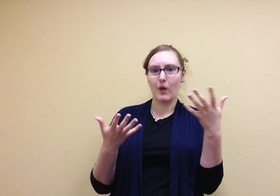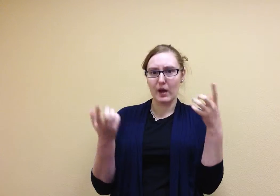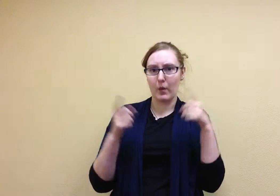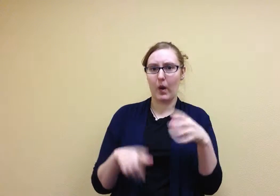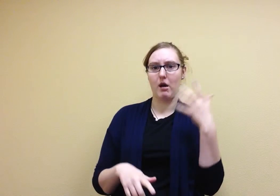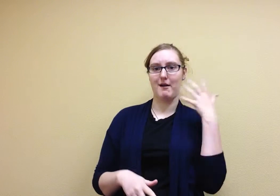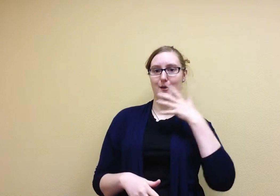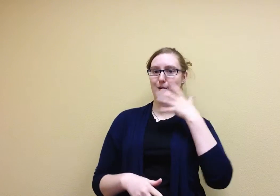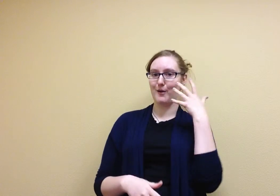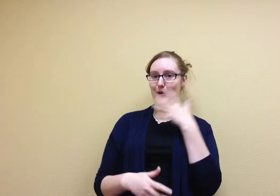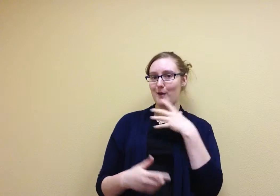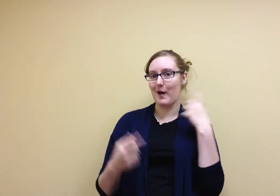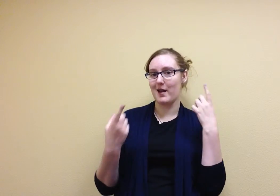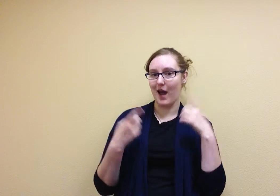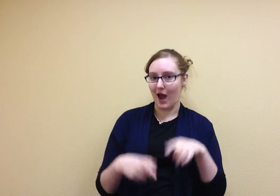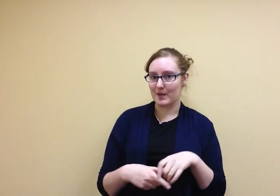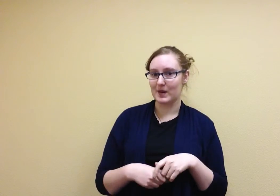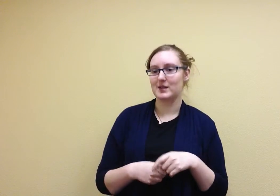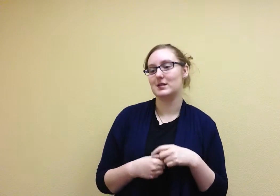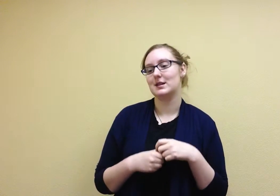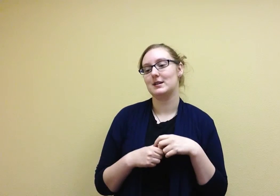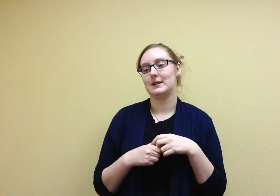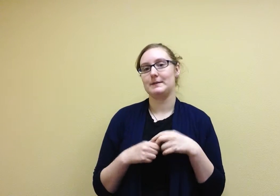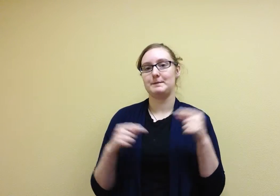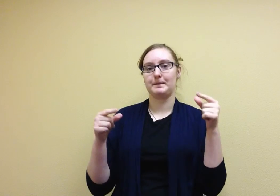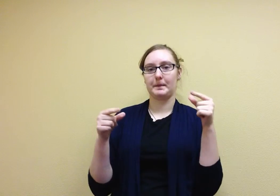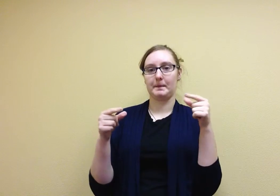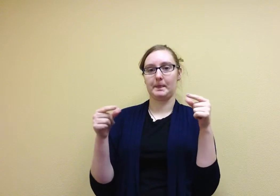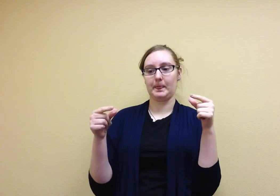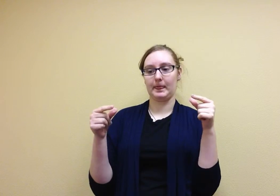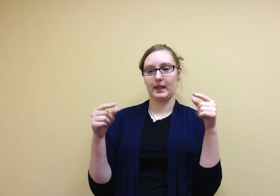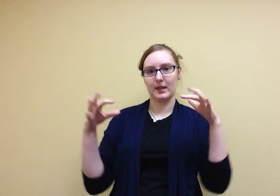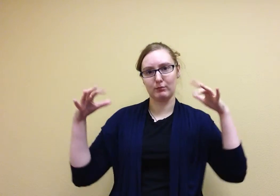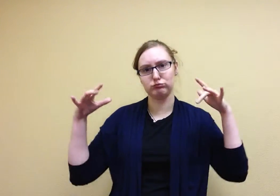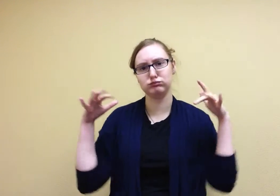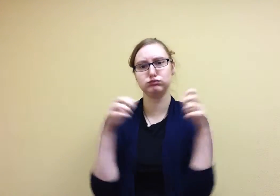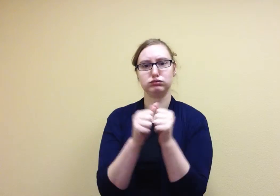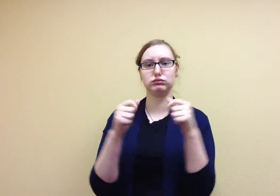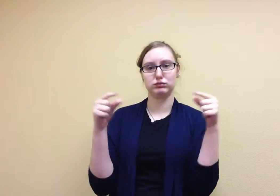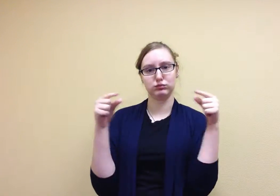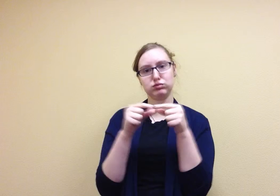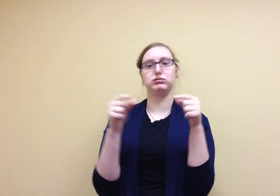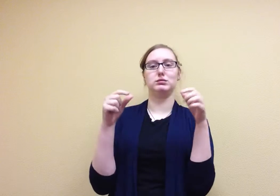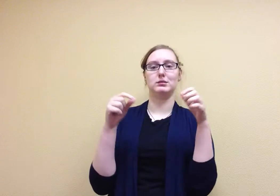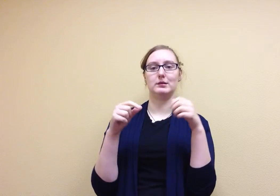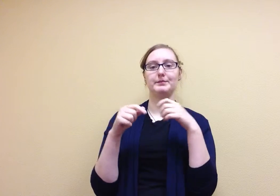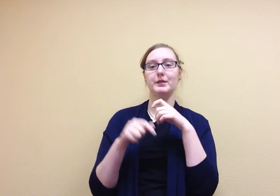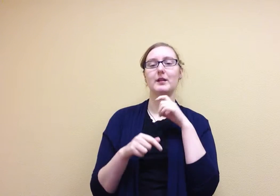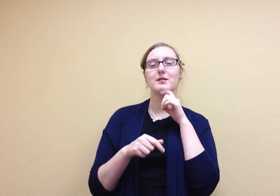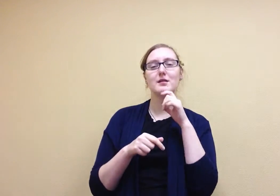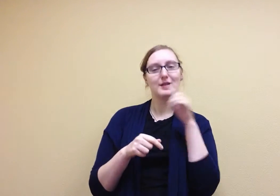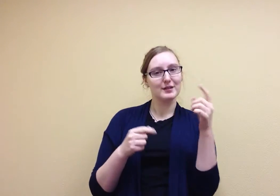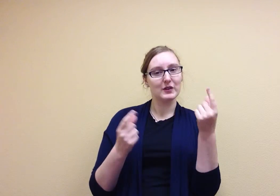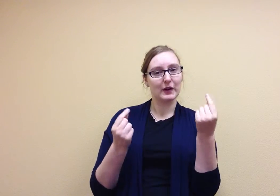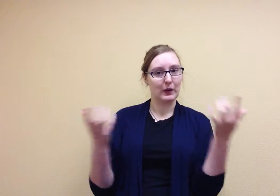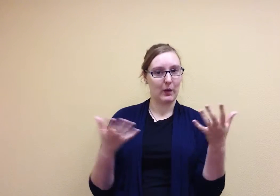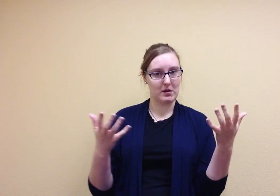Whoa. What happened? They got together. Look at what the iron filings are doing. What are they